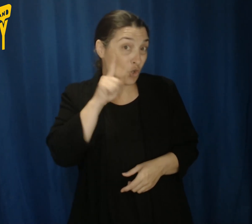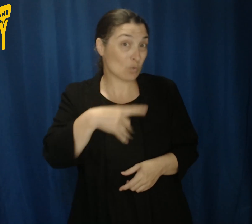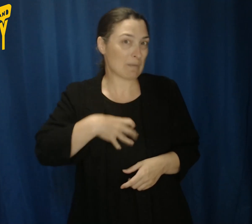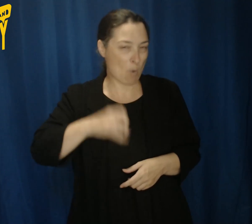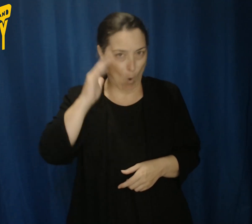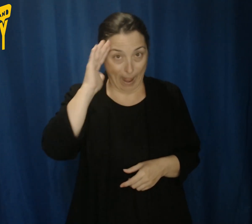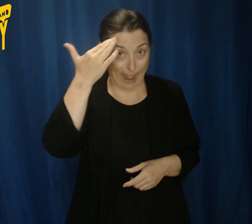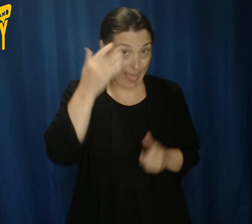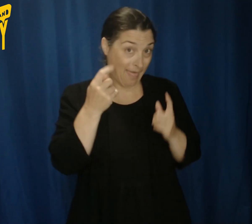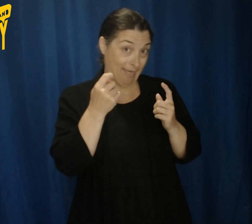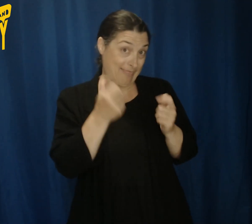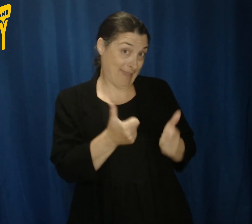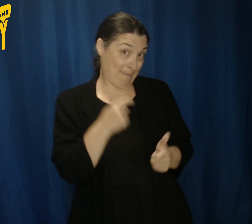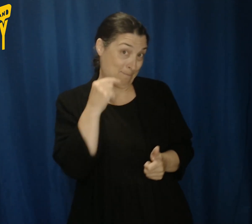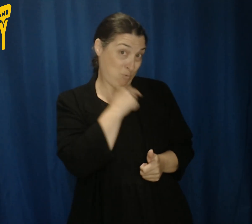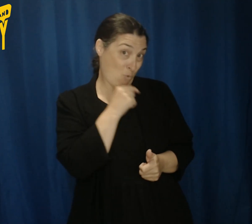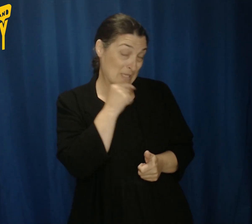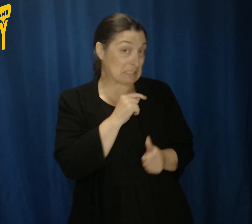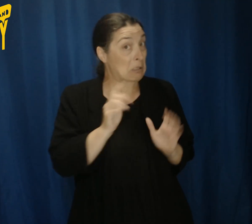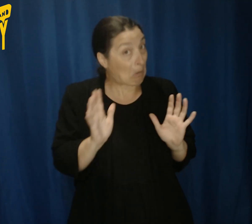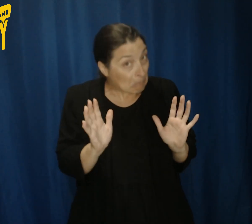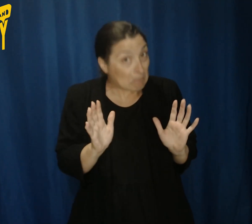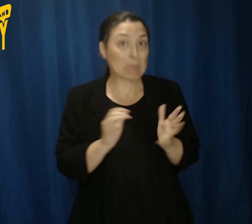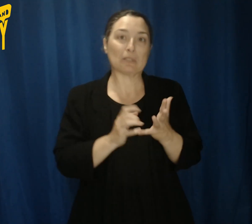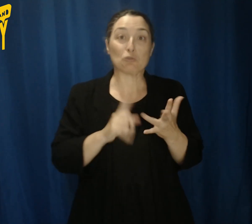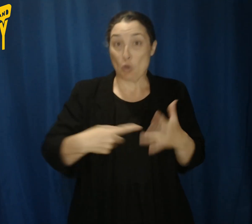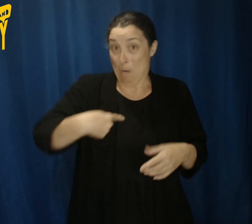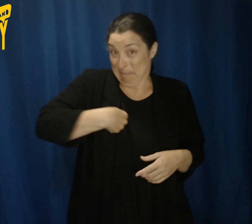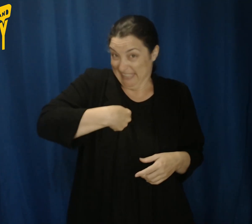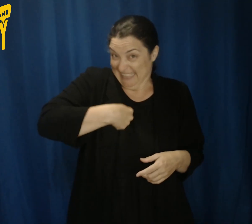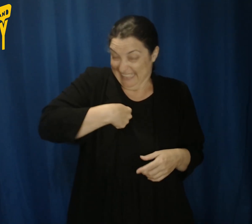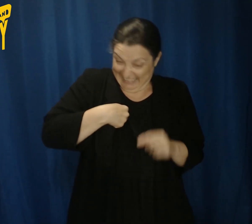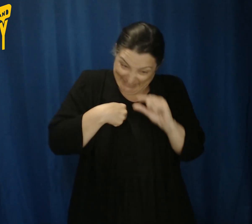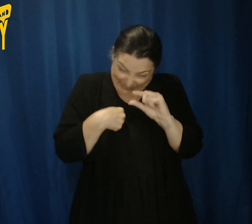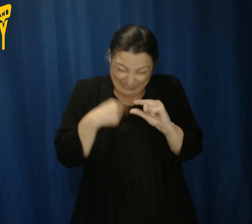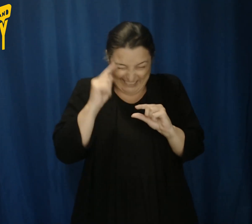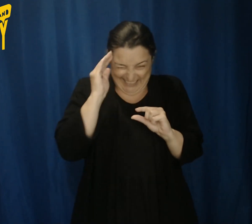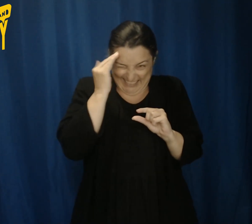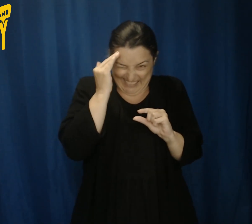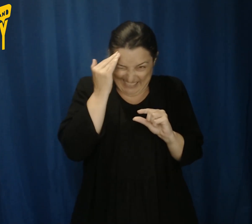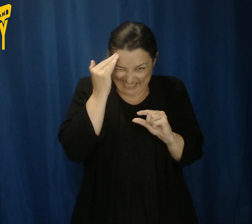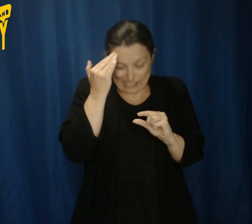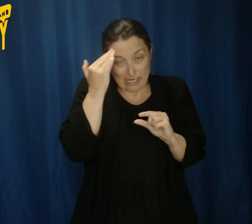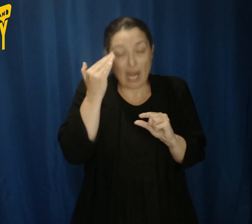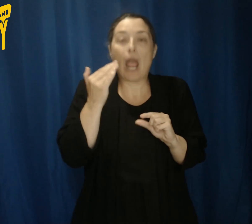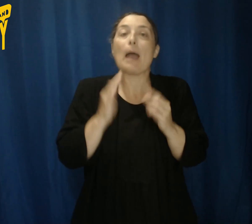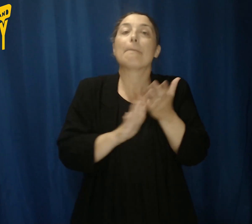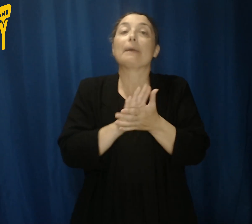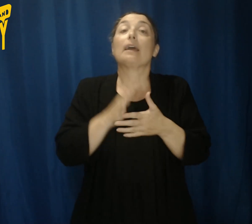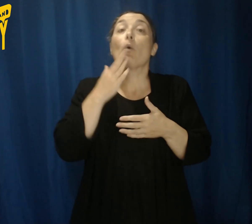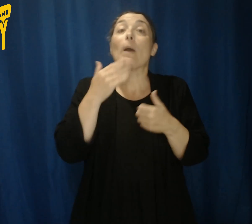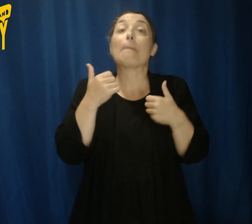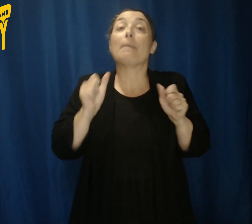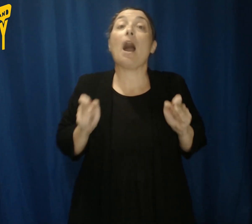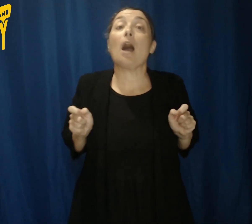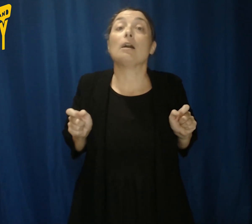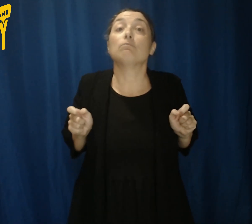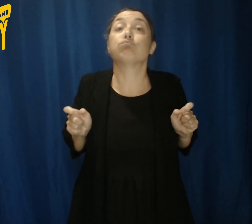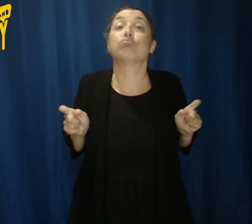And I hung in there. But when the development started again, it never really caught up. And in fact, now that I'm